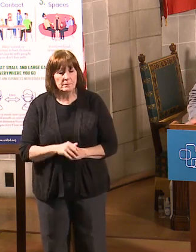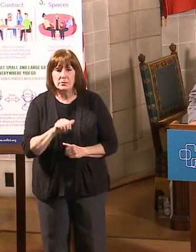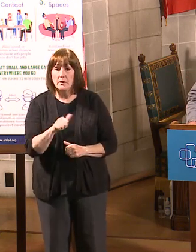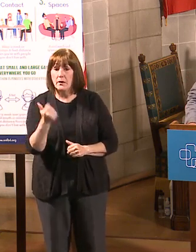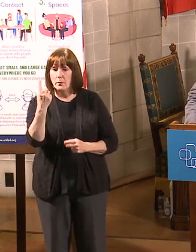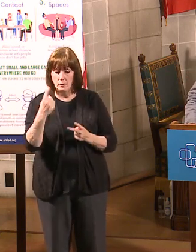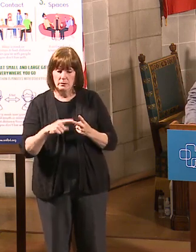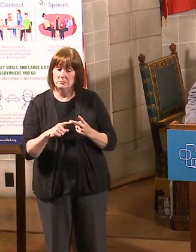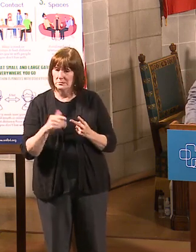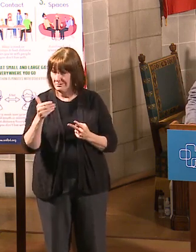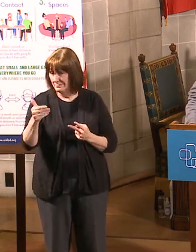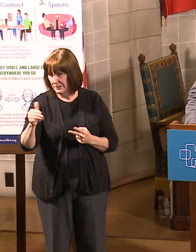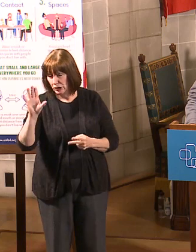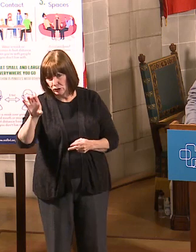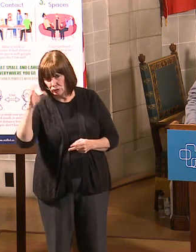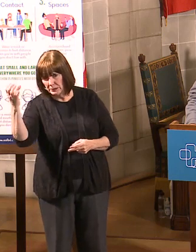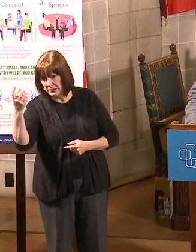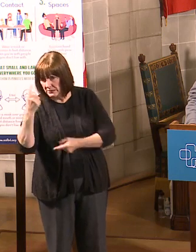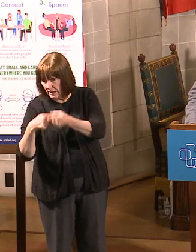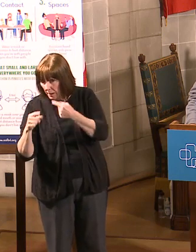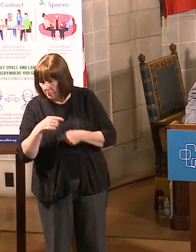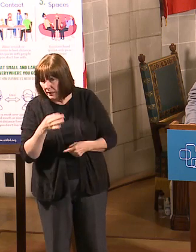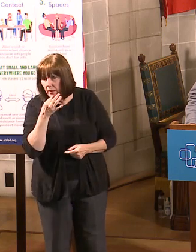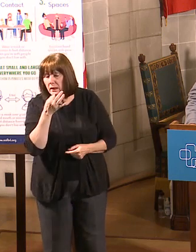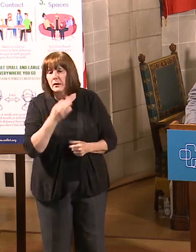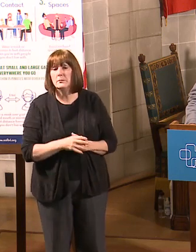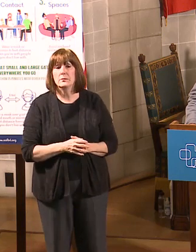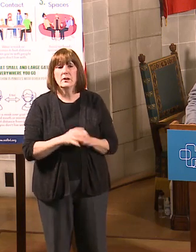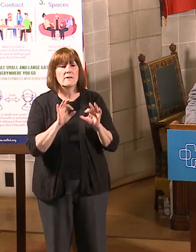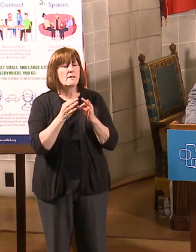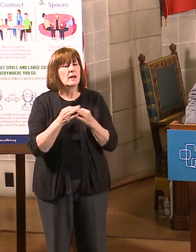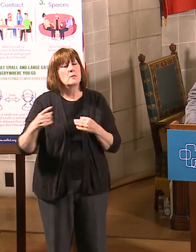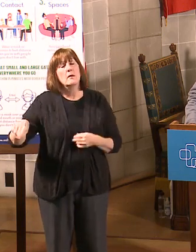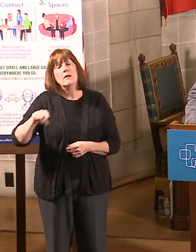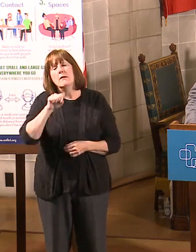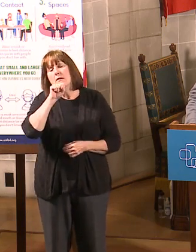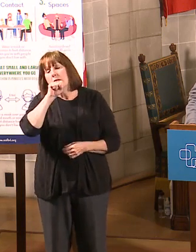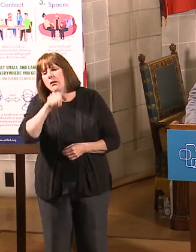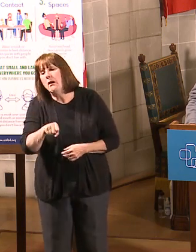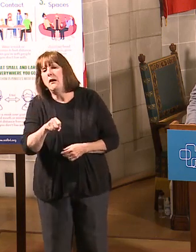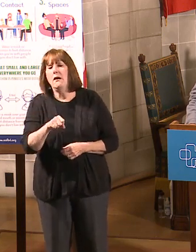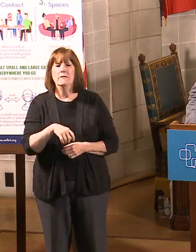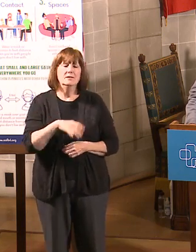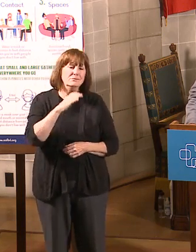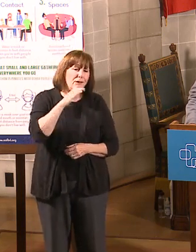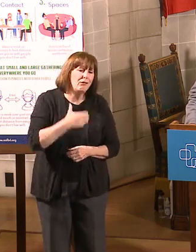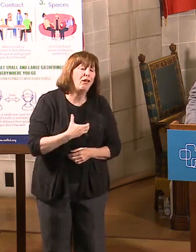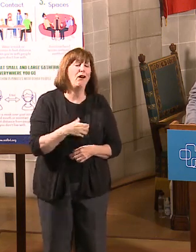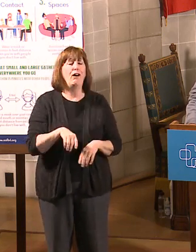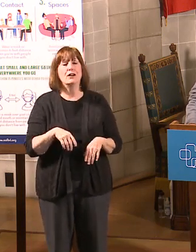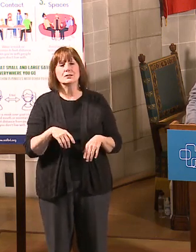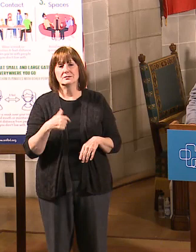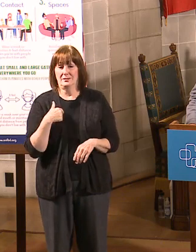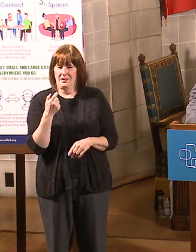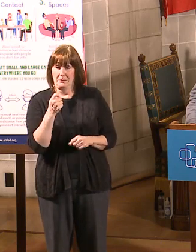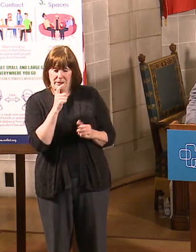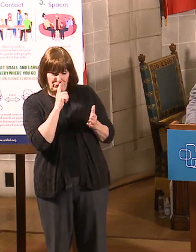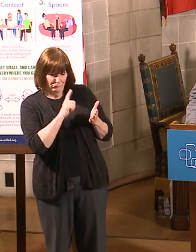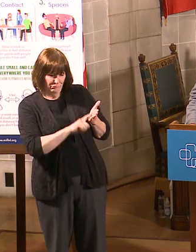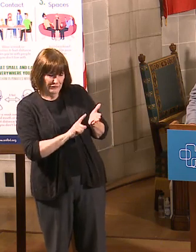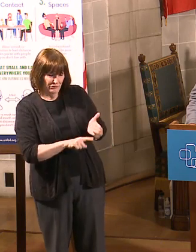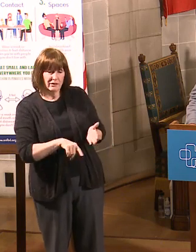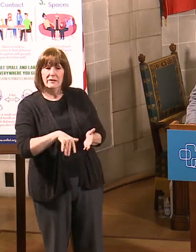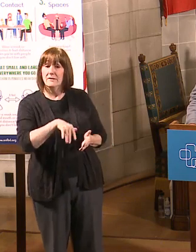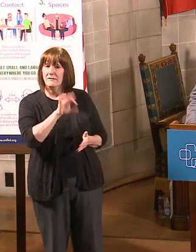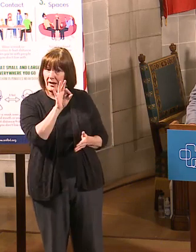is Christmas. Many of the families love Christmas. They love Santa Claus. I did a little bit of research and found